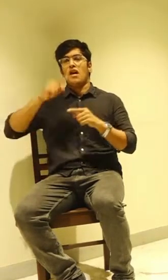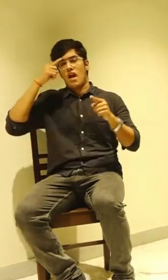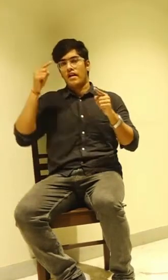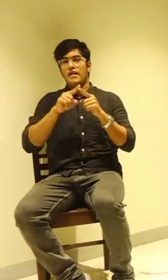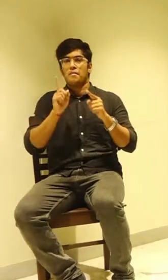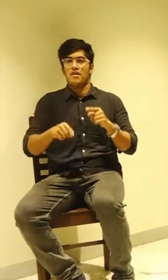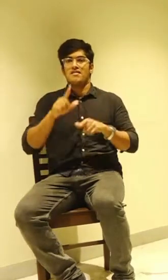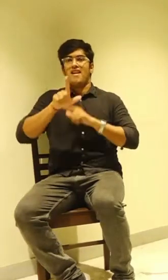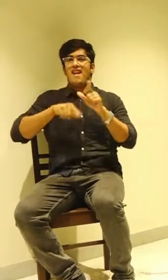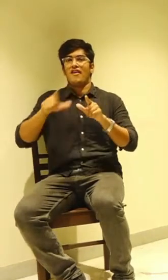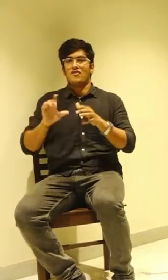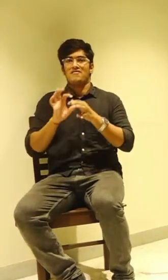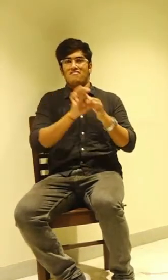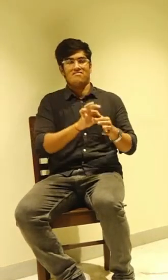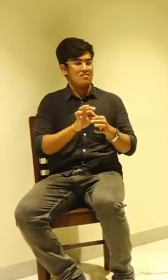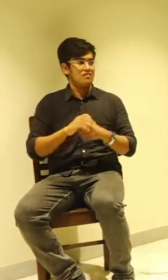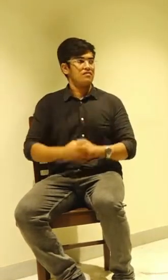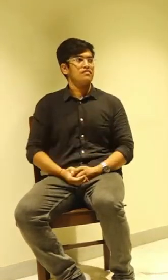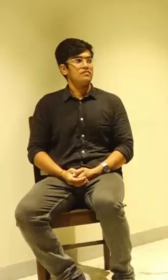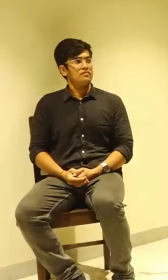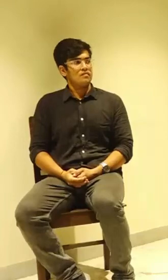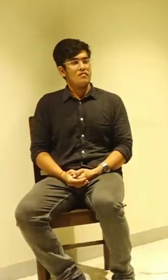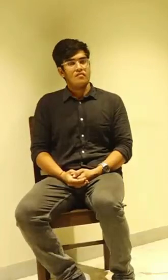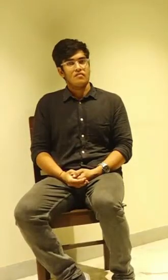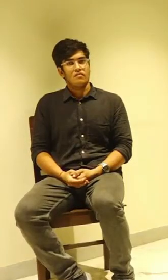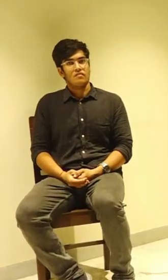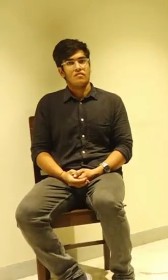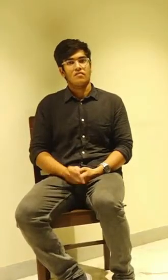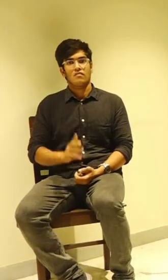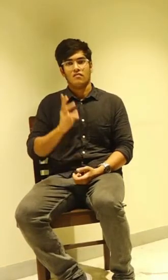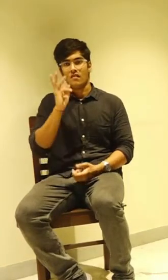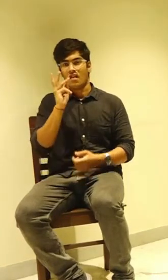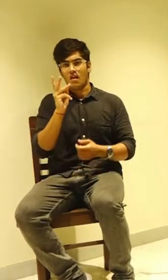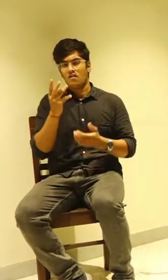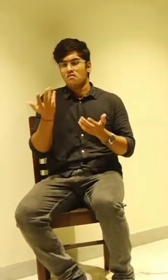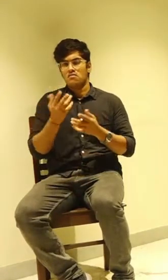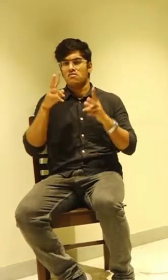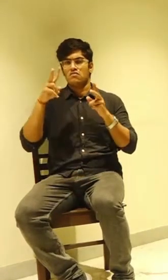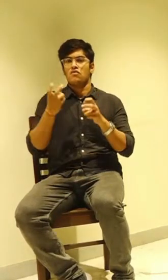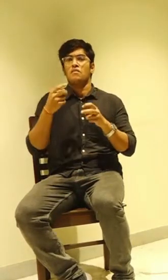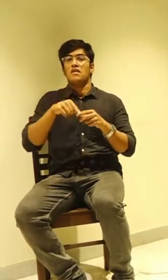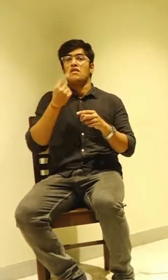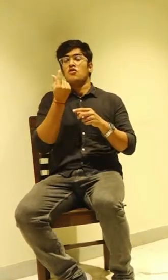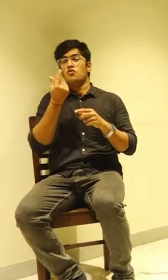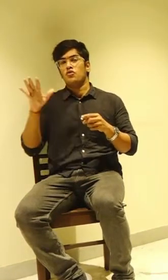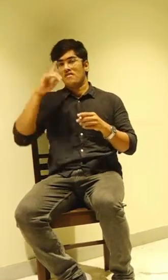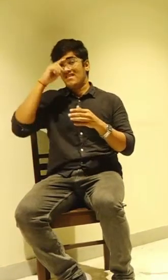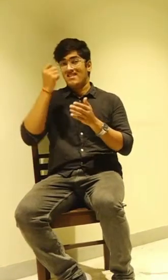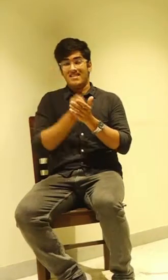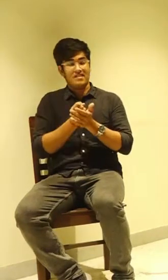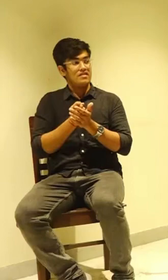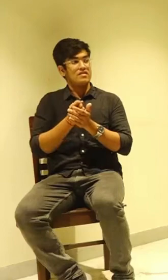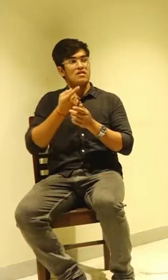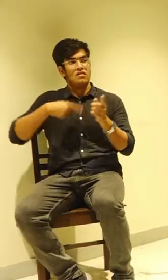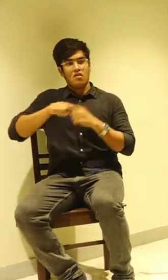right itself, not only about the principle, but the language of the right itself. A third principle may be that this universal decision